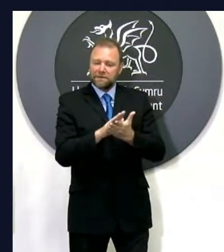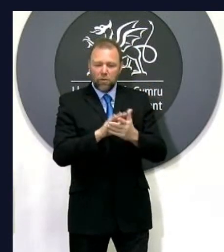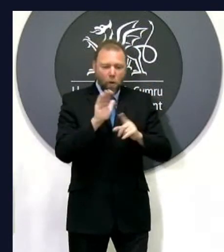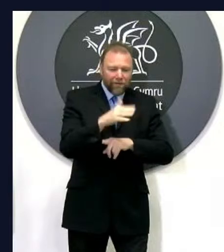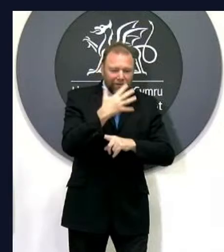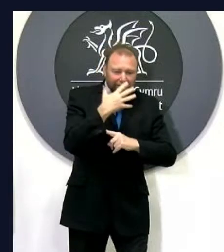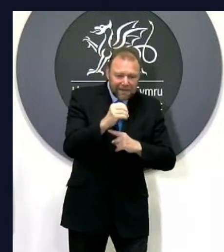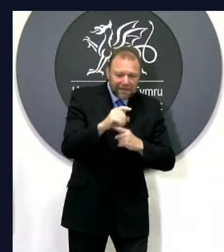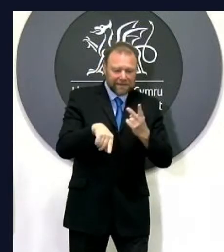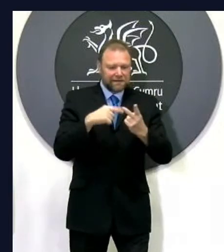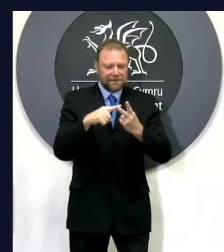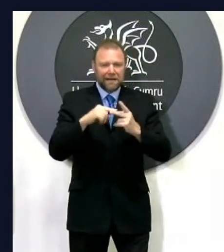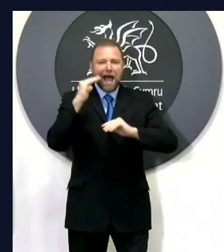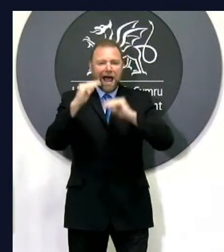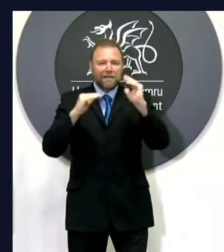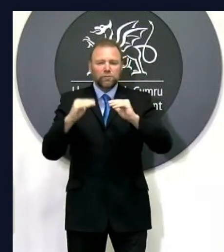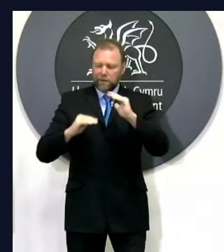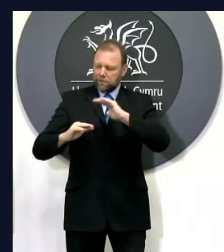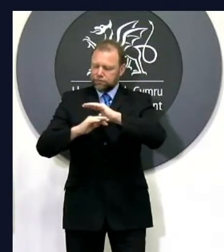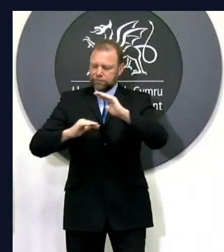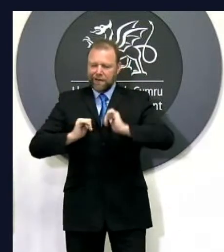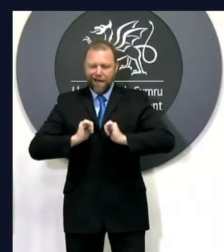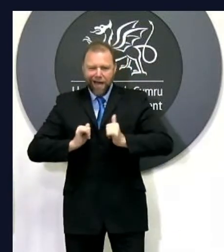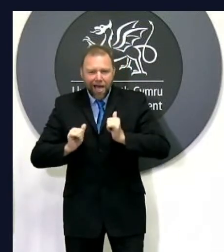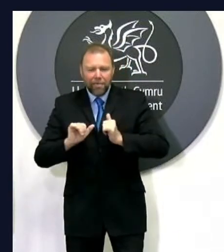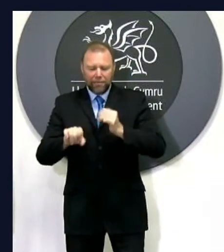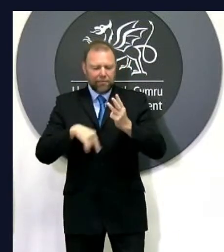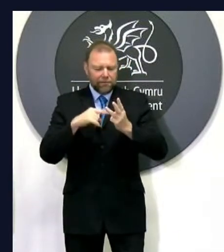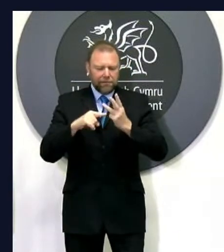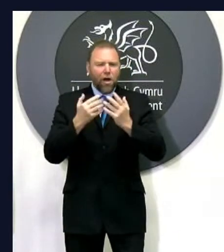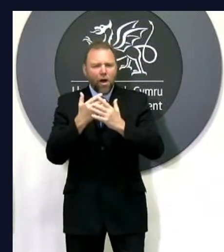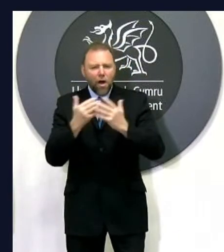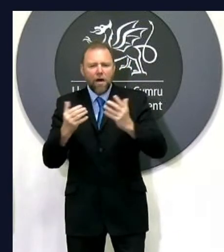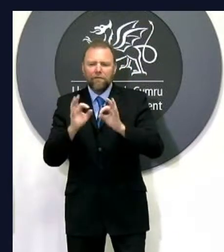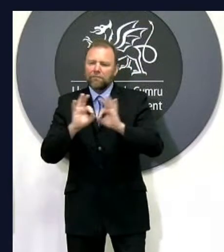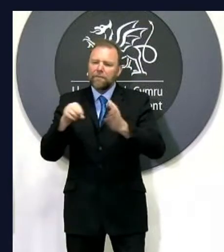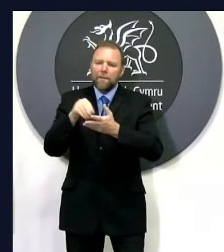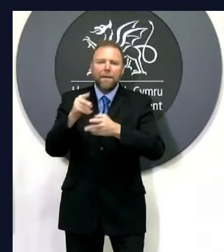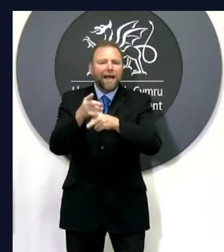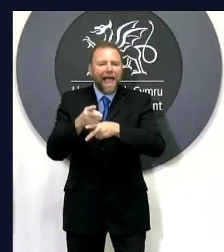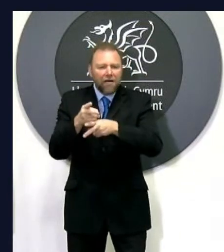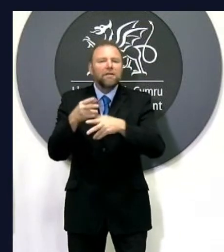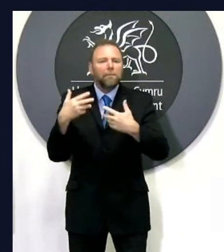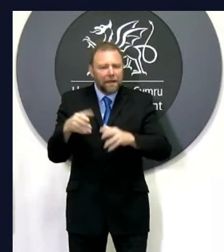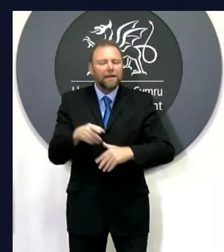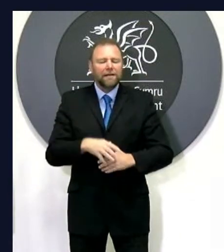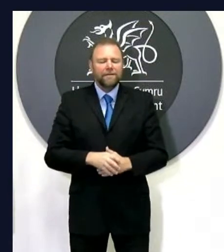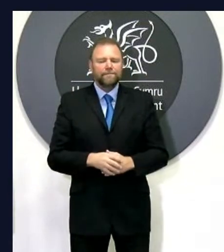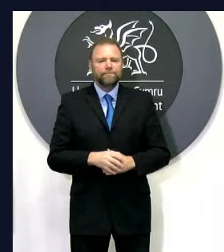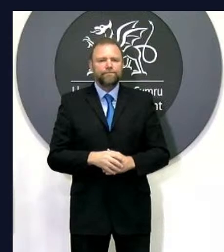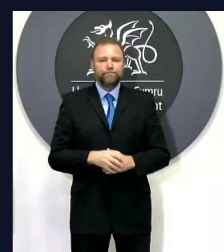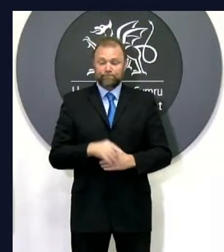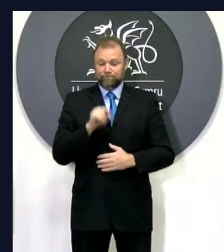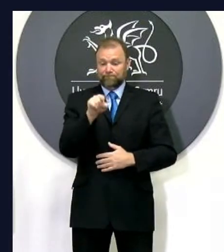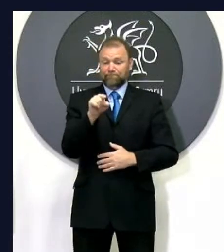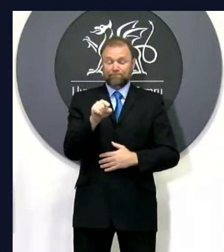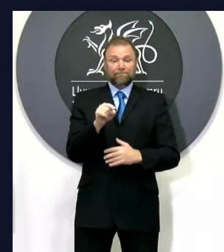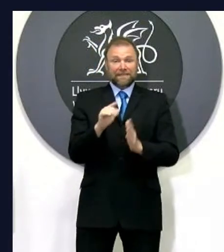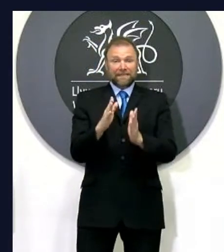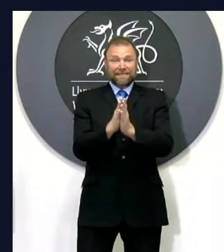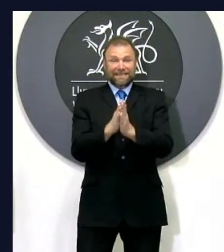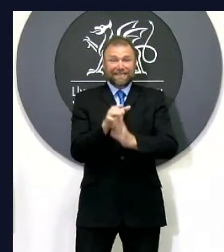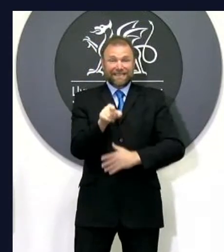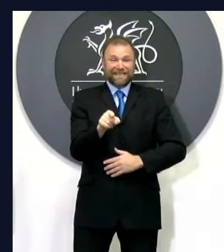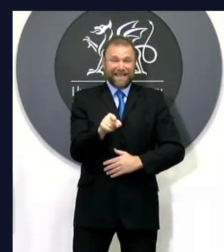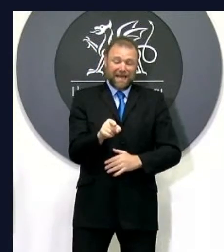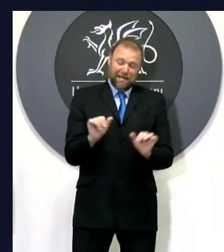underlying health condition, and a great many unpaid carers. By Sunday, a minimum of